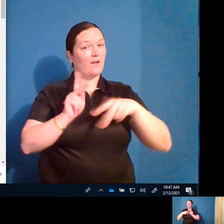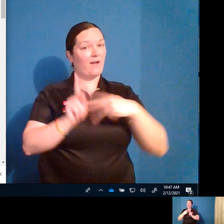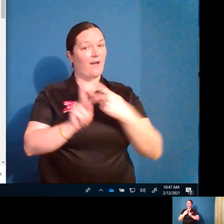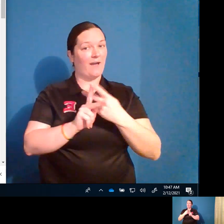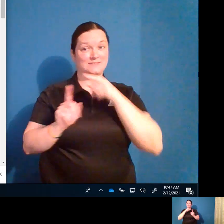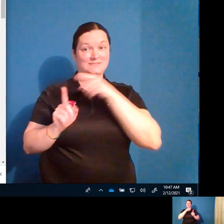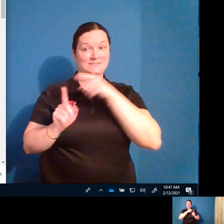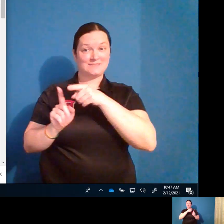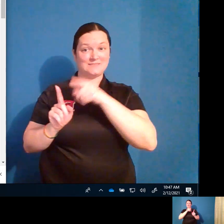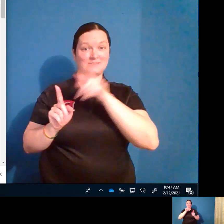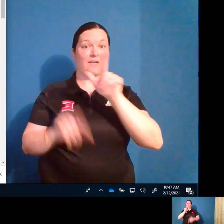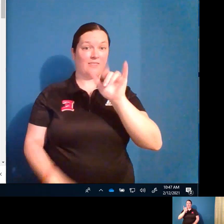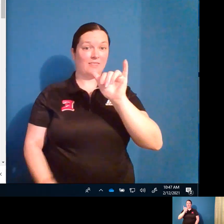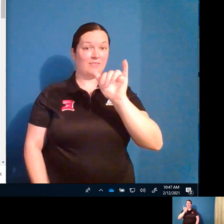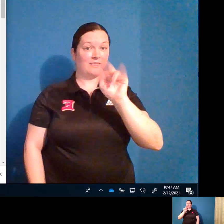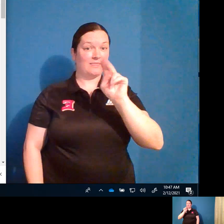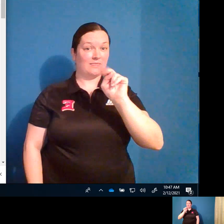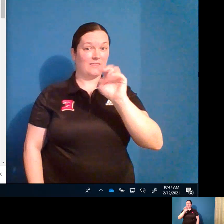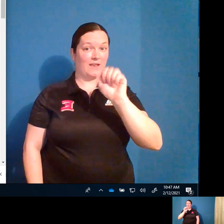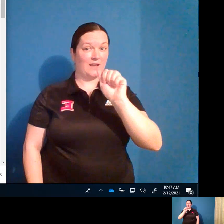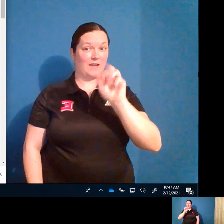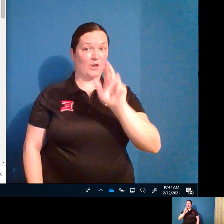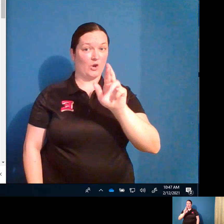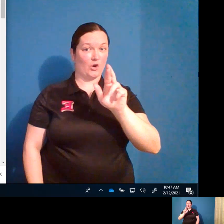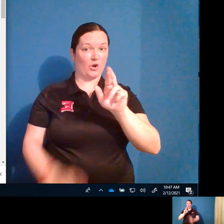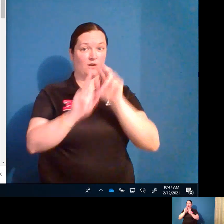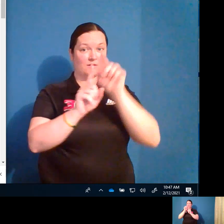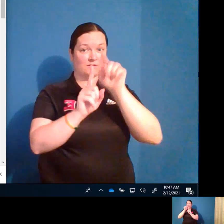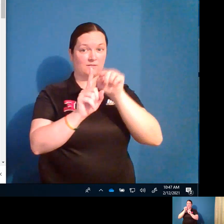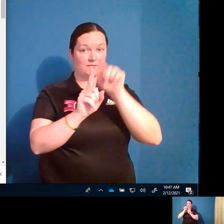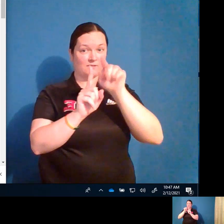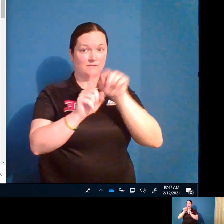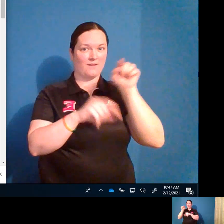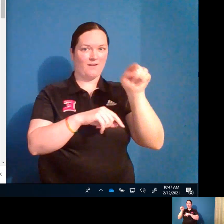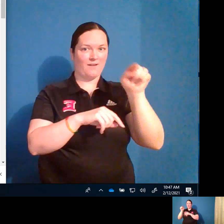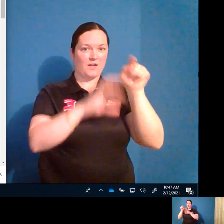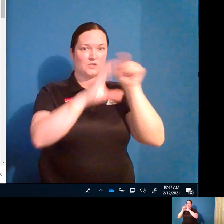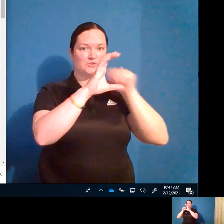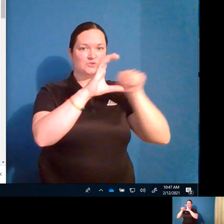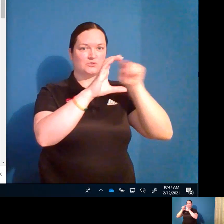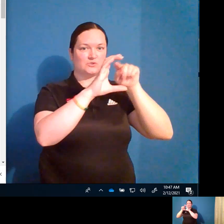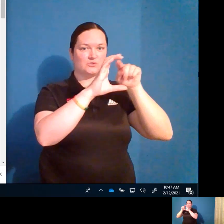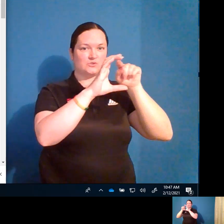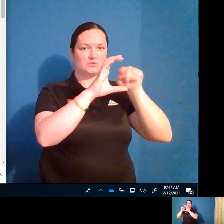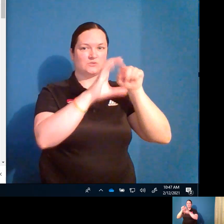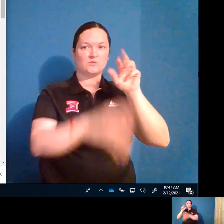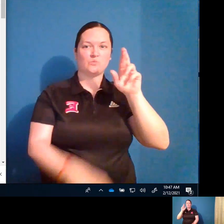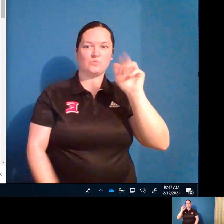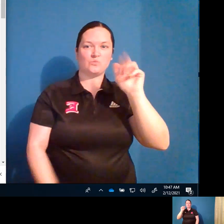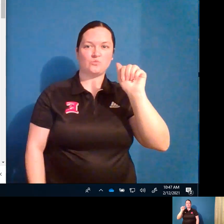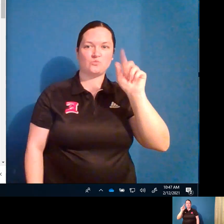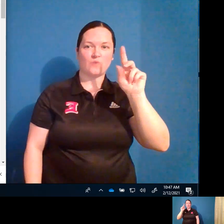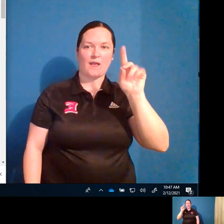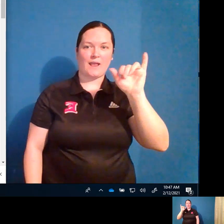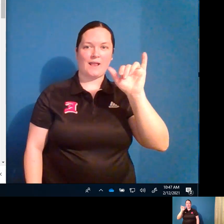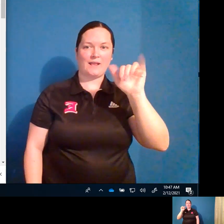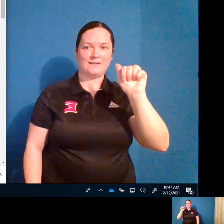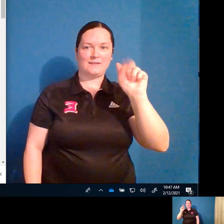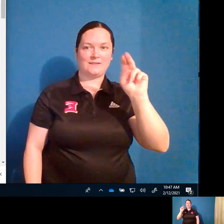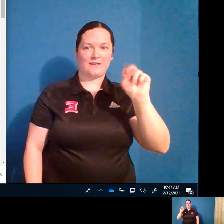that's linear. Okay. If I hover over that and I click on it, notice what it does. That's